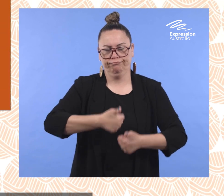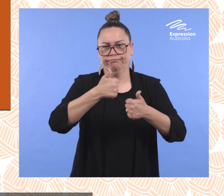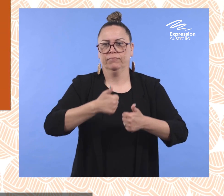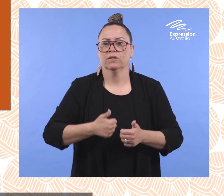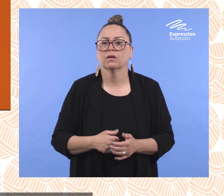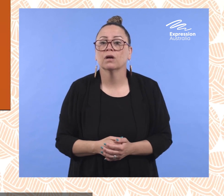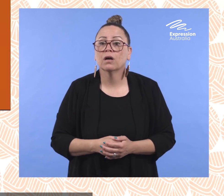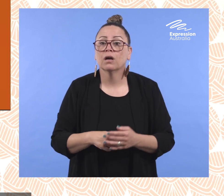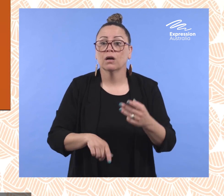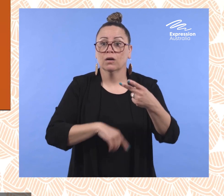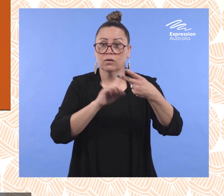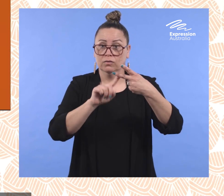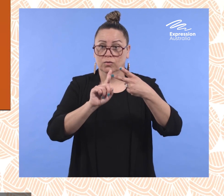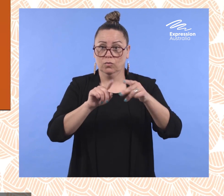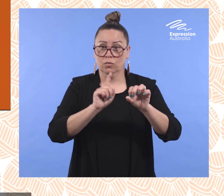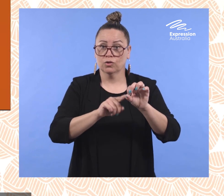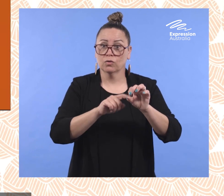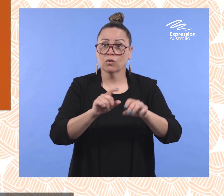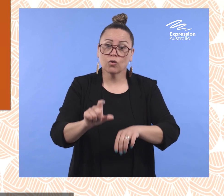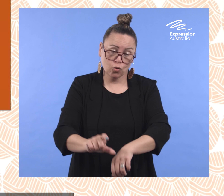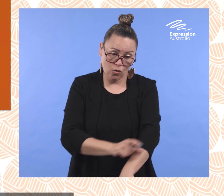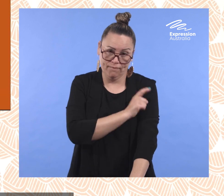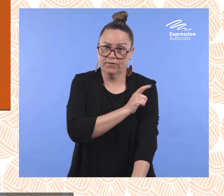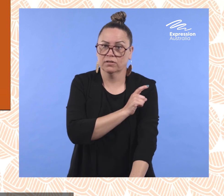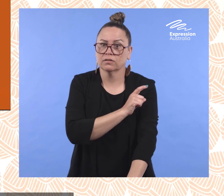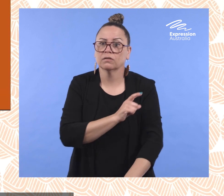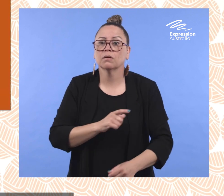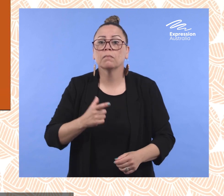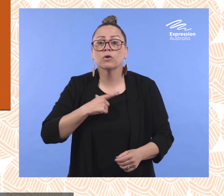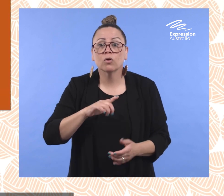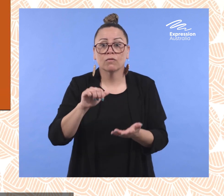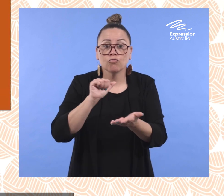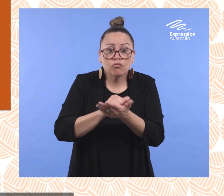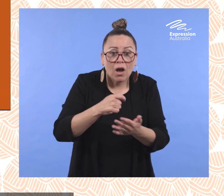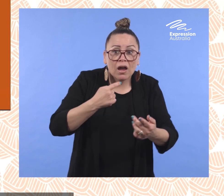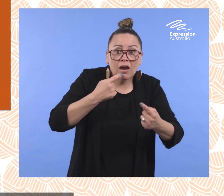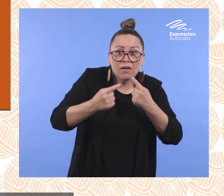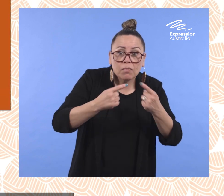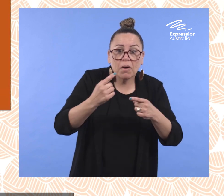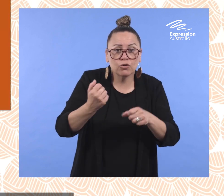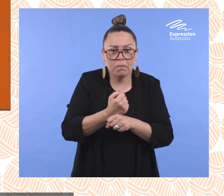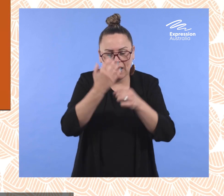your confidence in terms of making an informed decision.